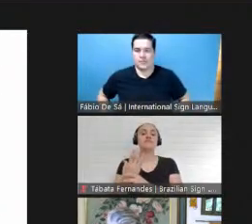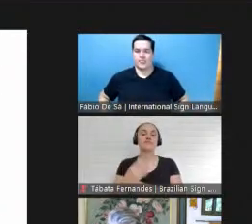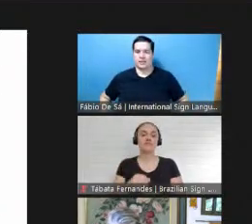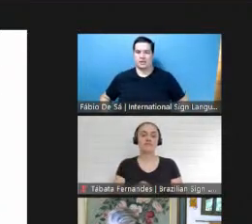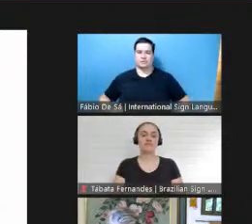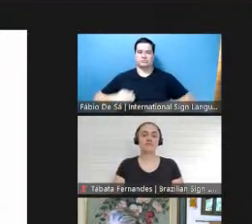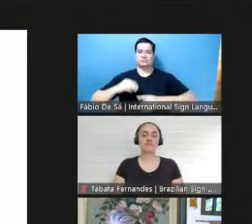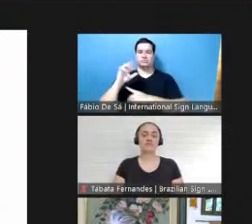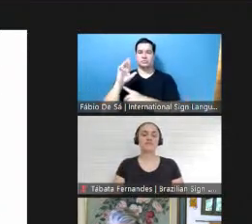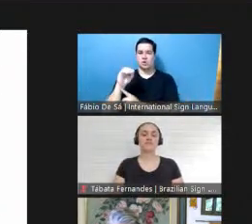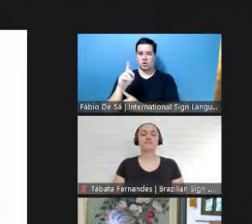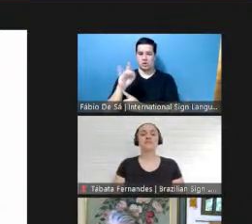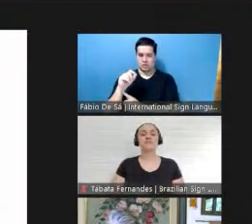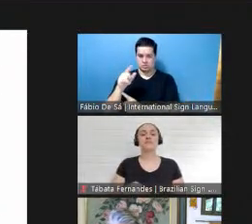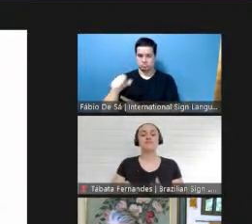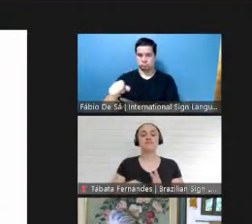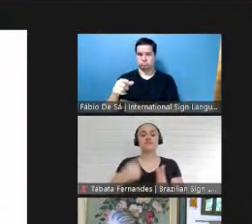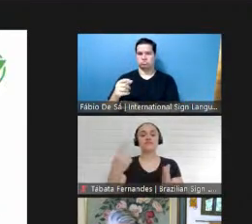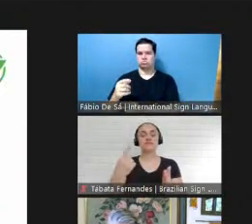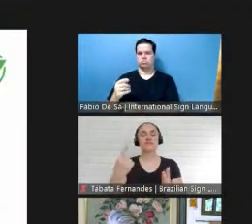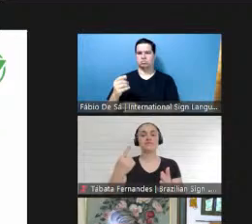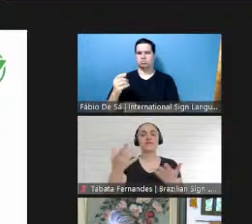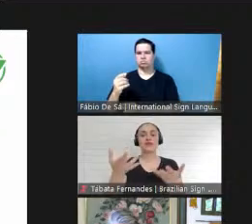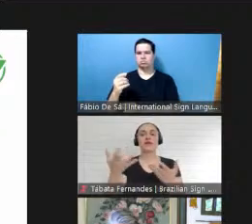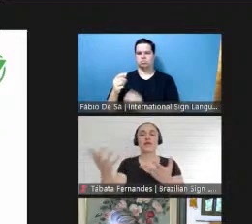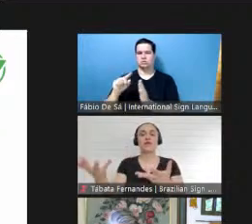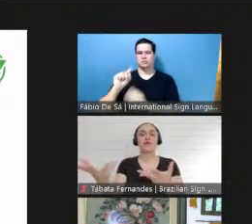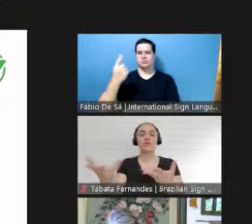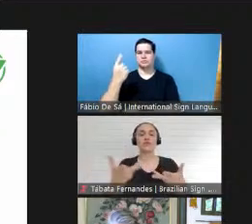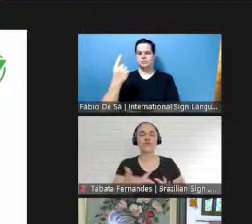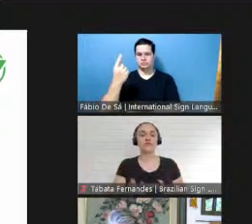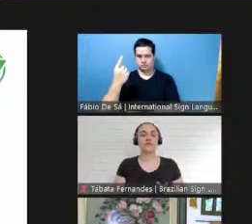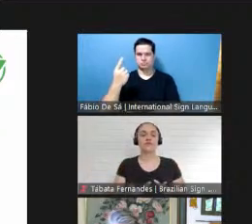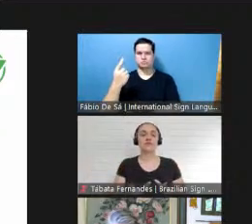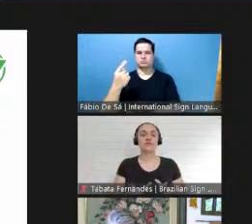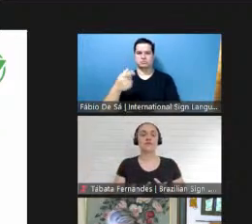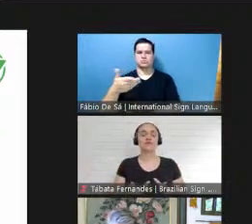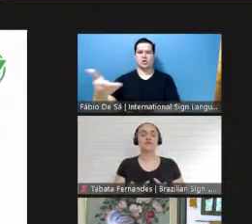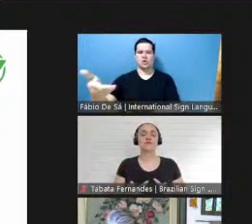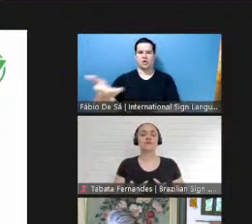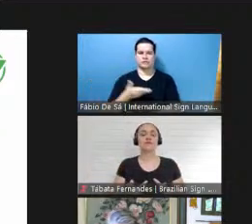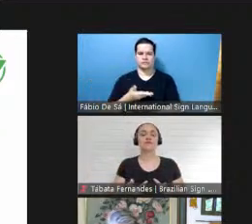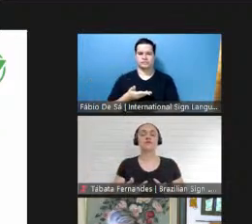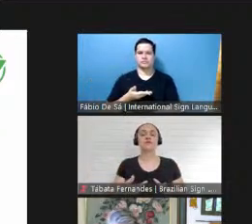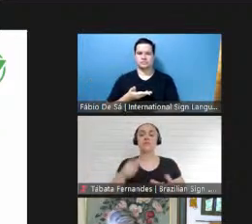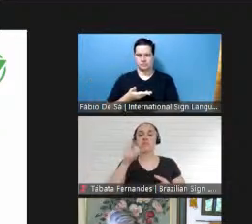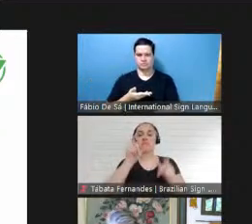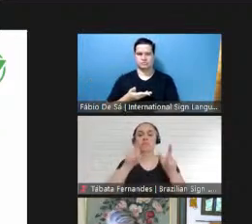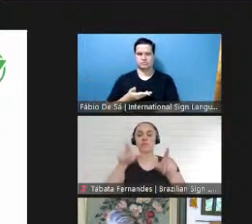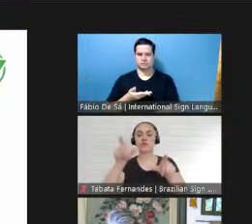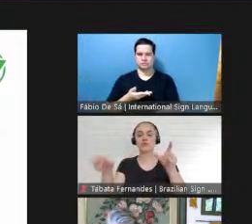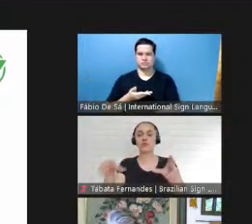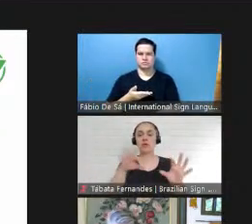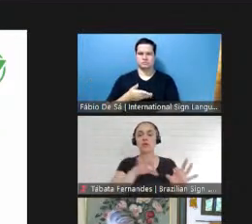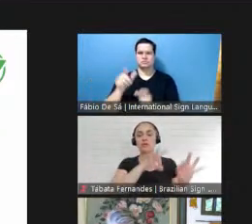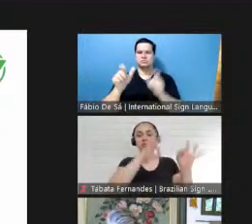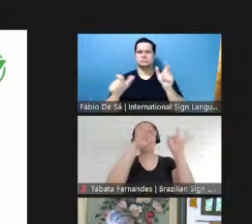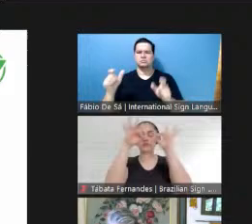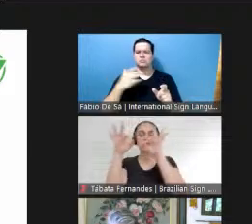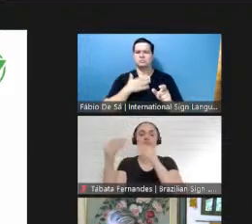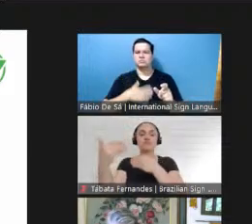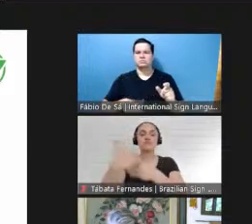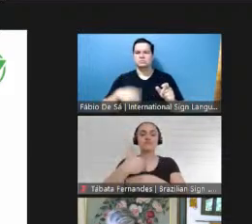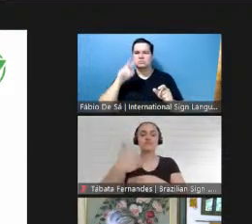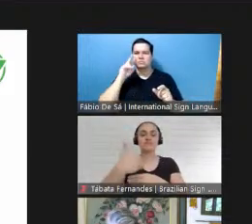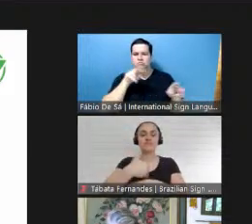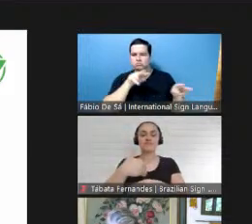First of all, we would like to invite all of the audience to be part of this community.